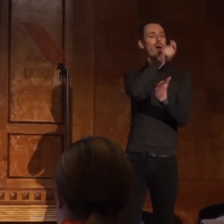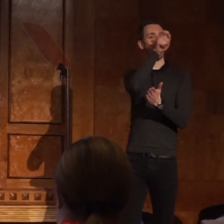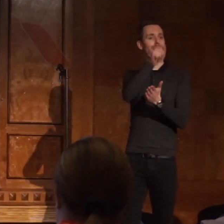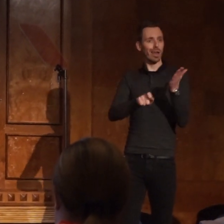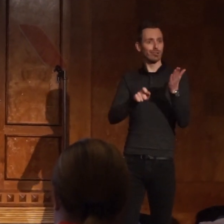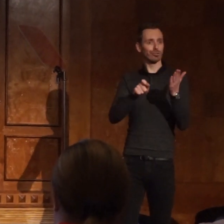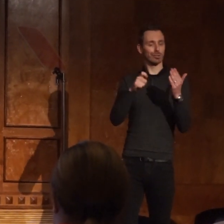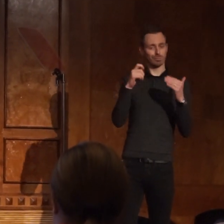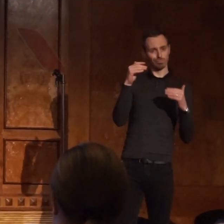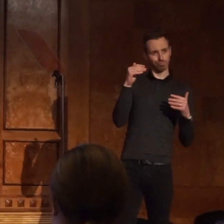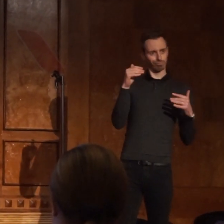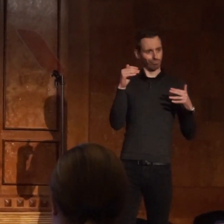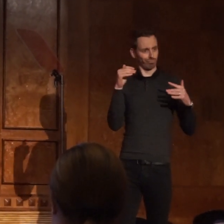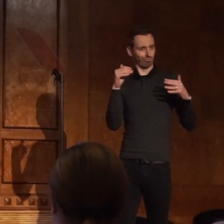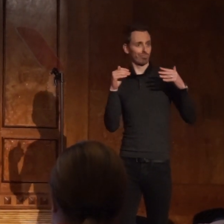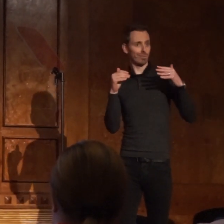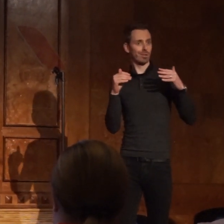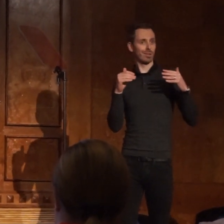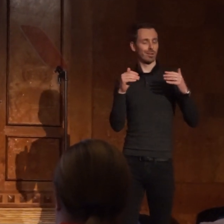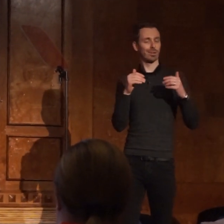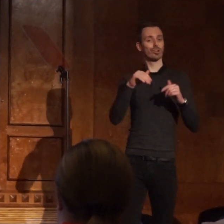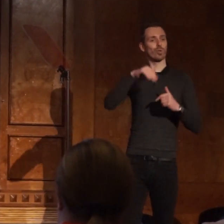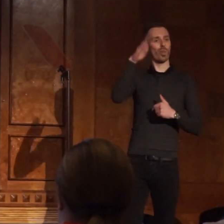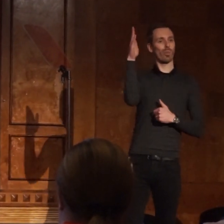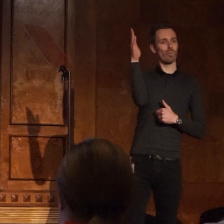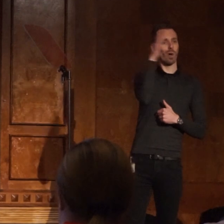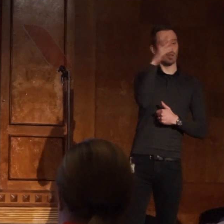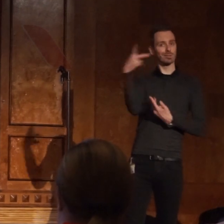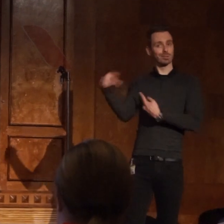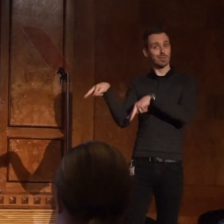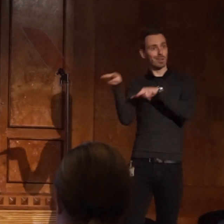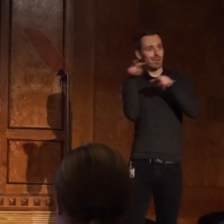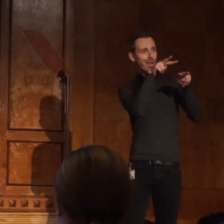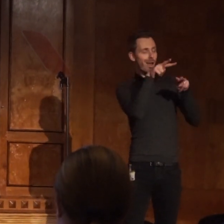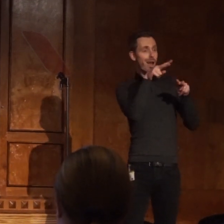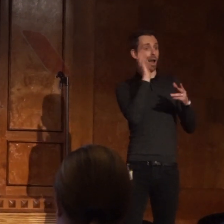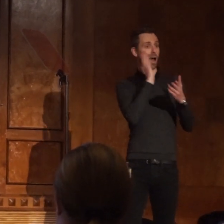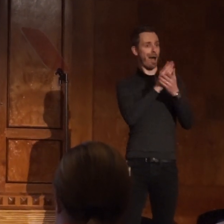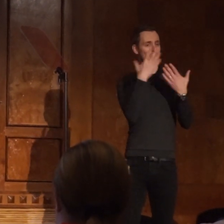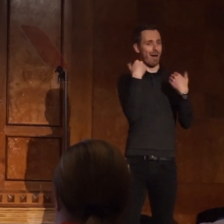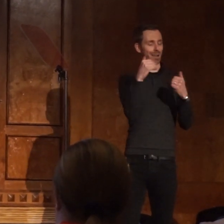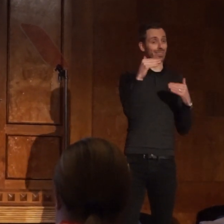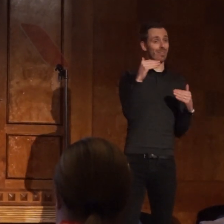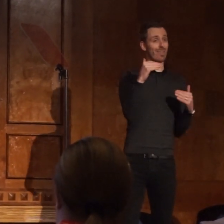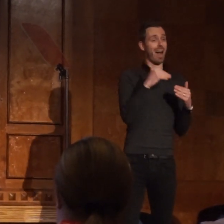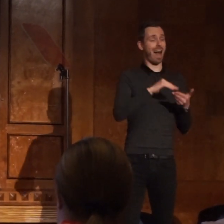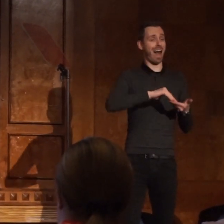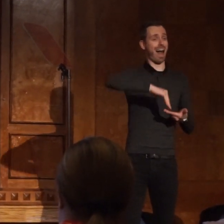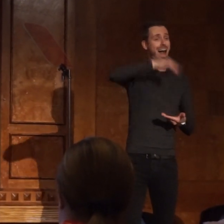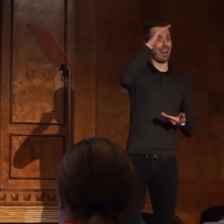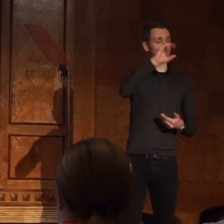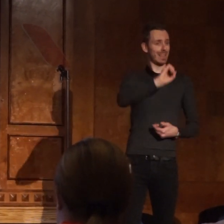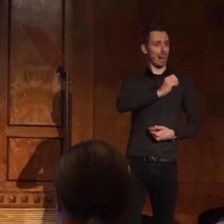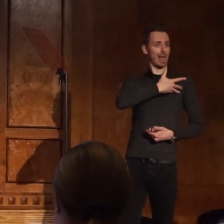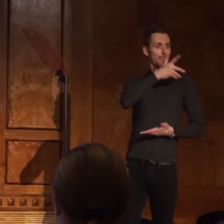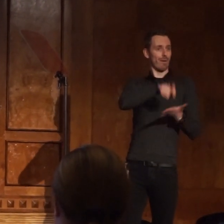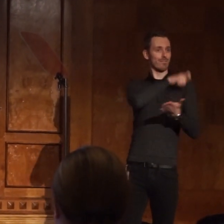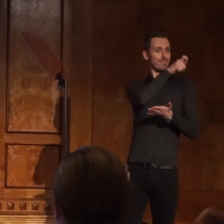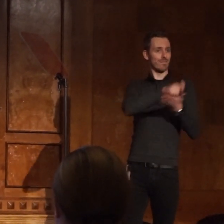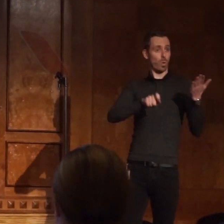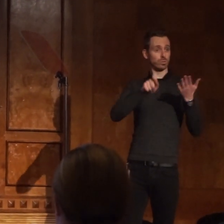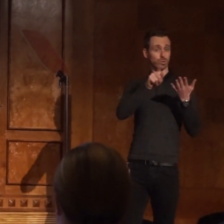Indeed, the North West now has the enviable accolade of being the region with the highest Labour vote in the country. Thank you.